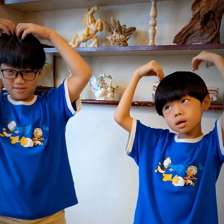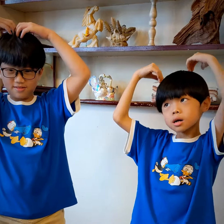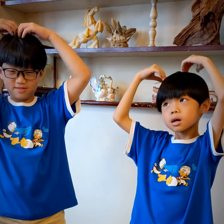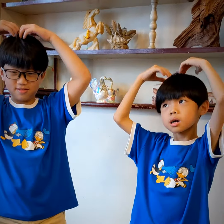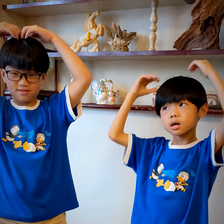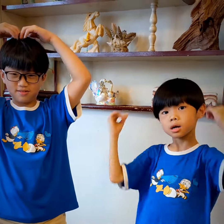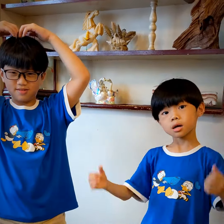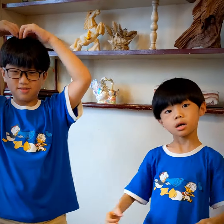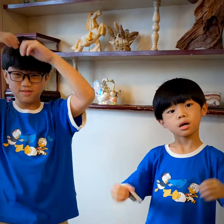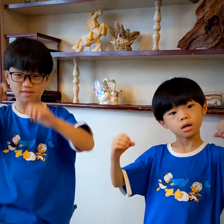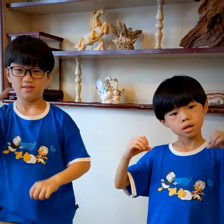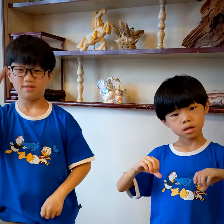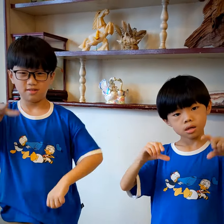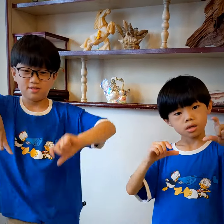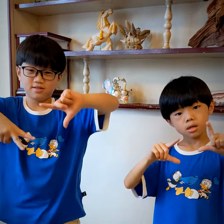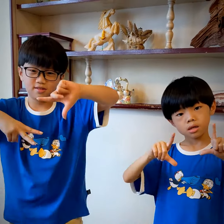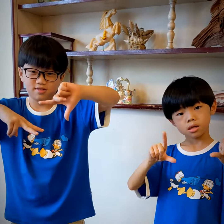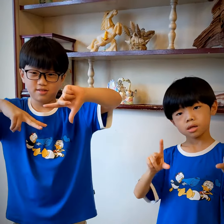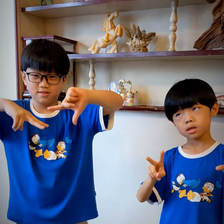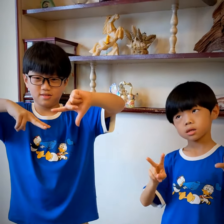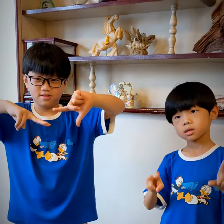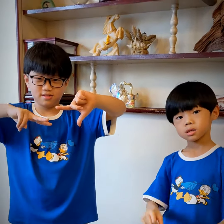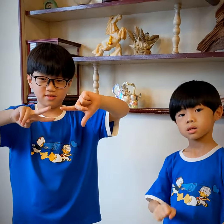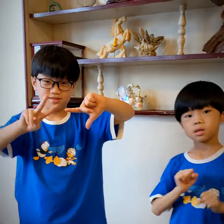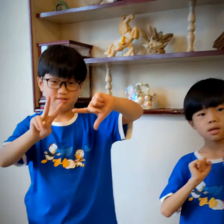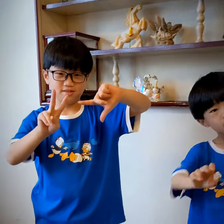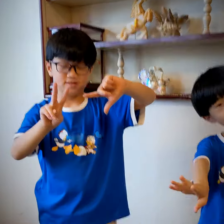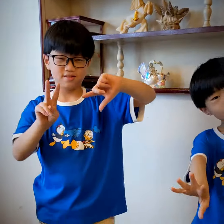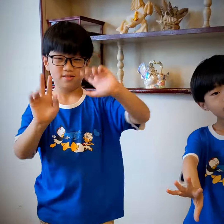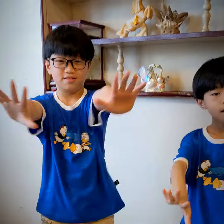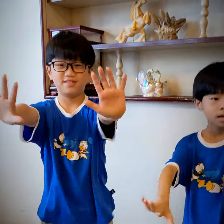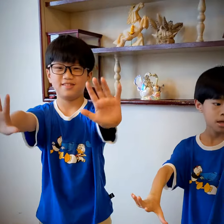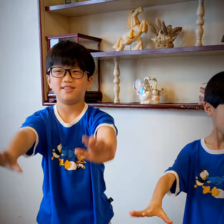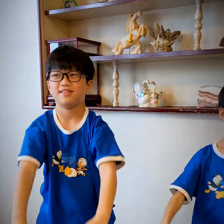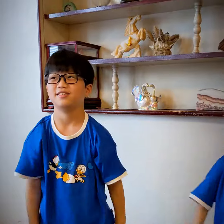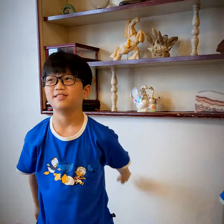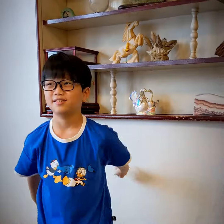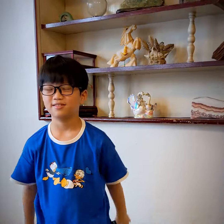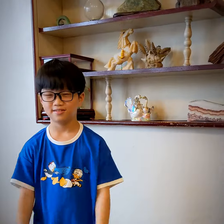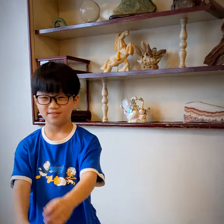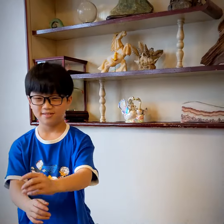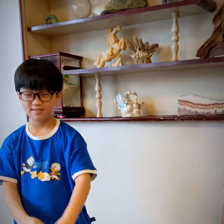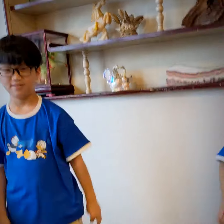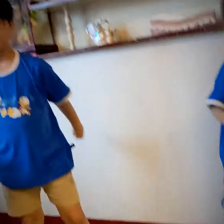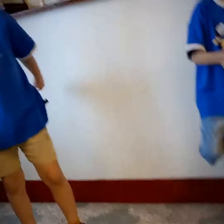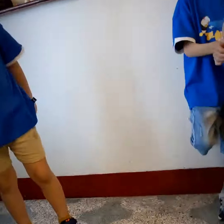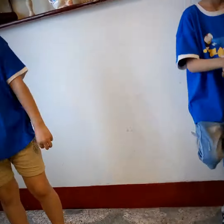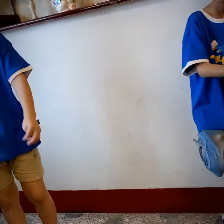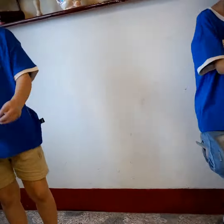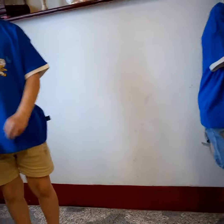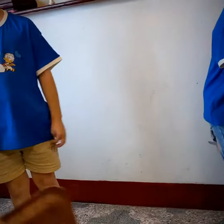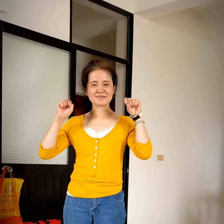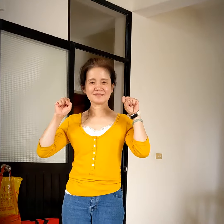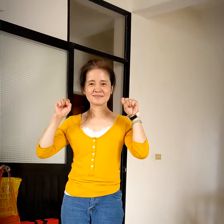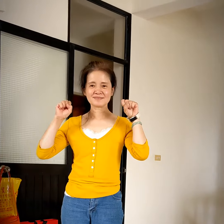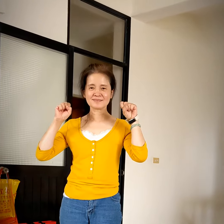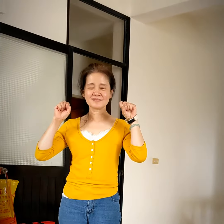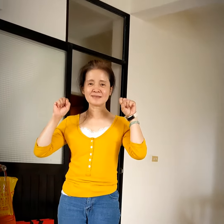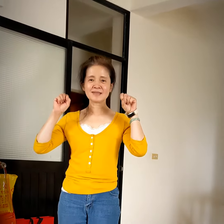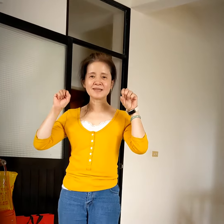9, I love you Every day and night, I love you Oh, my darling, oh,